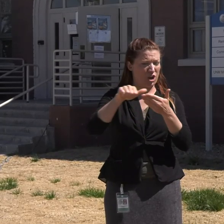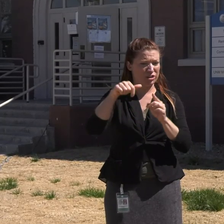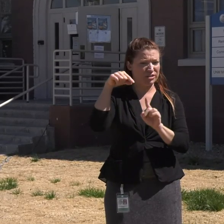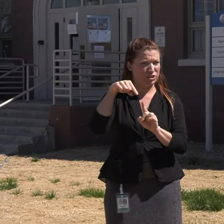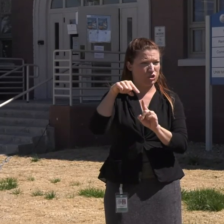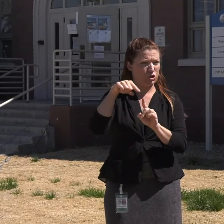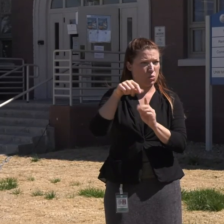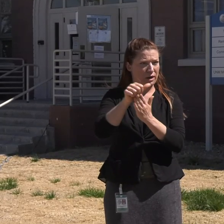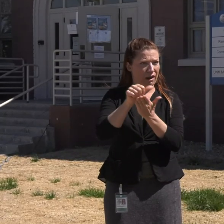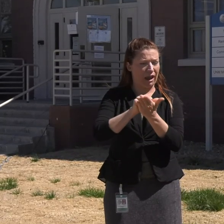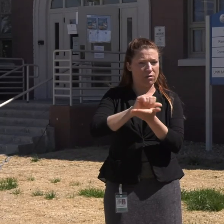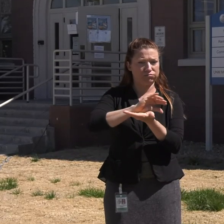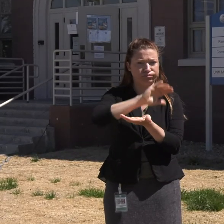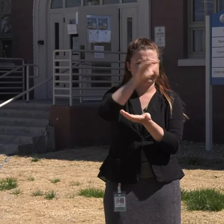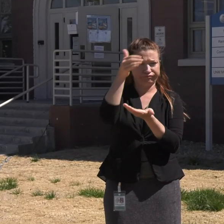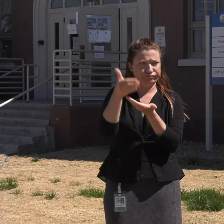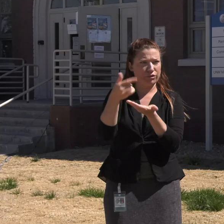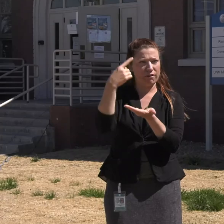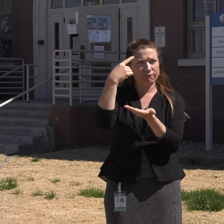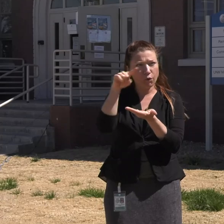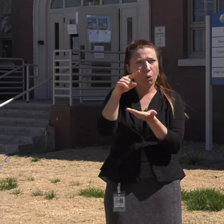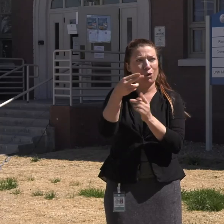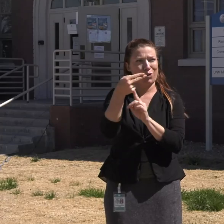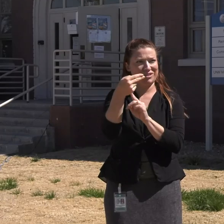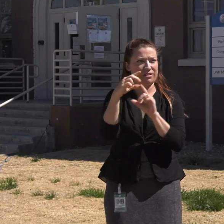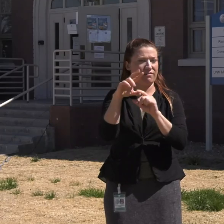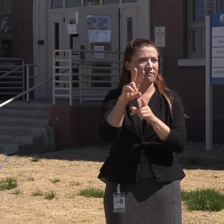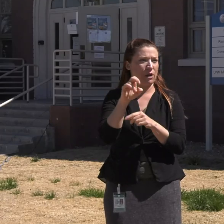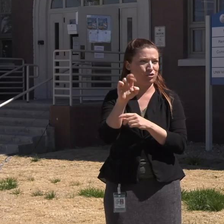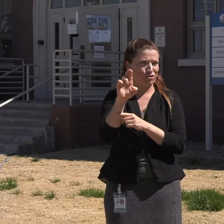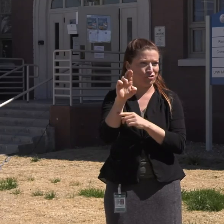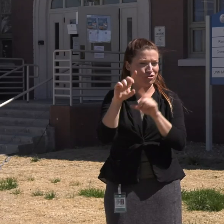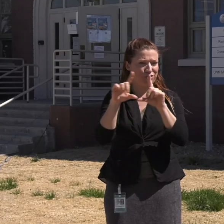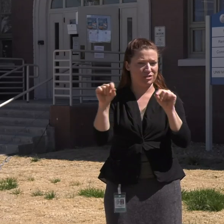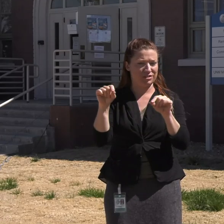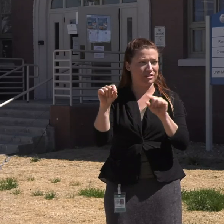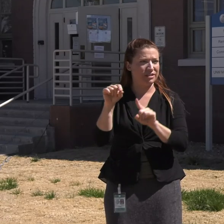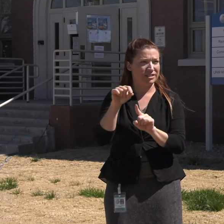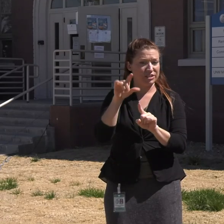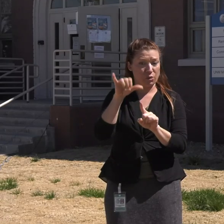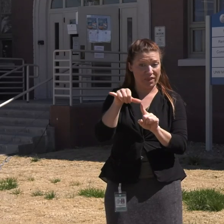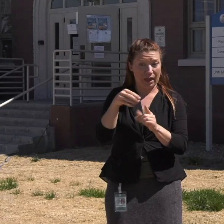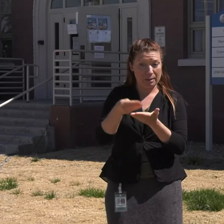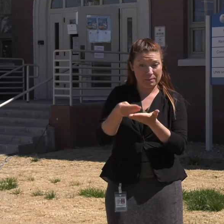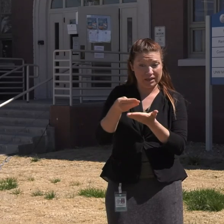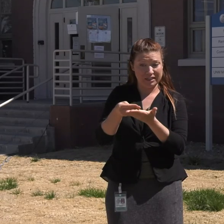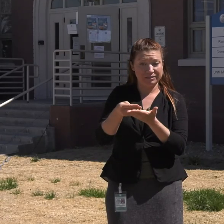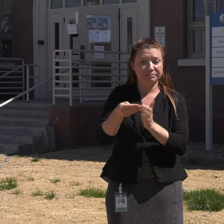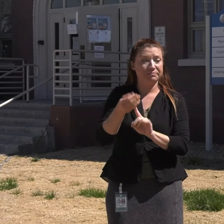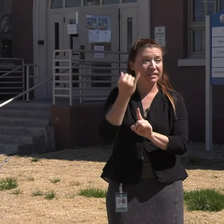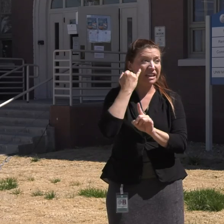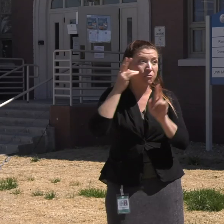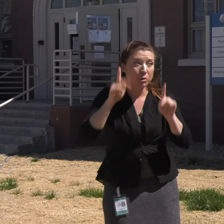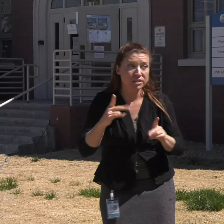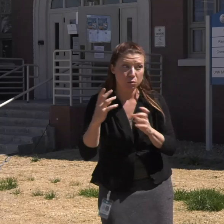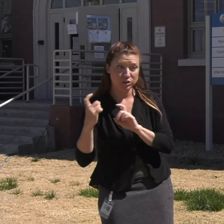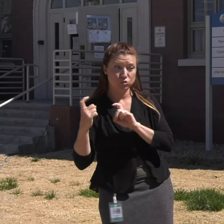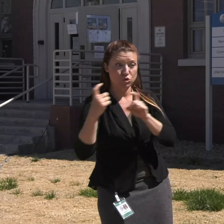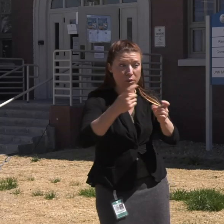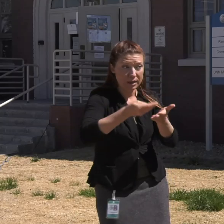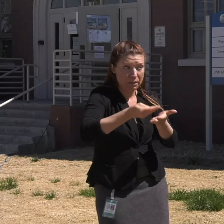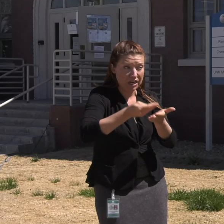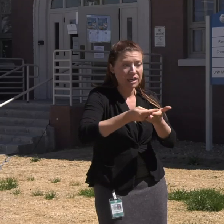fund. We're sitting on this under our trust and agency account, and individuals who have donated can restrict their money. So an individual wants to